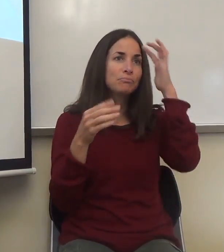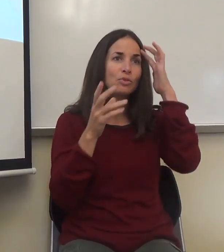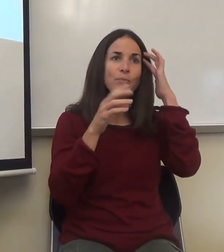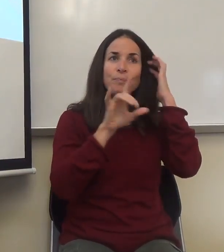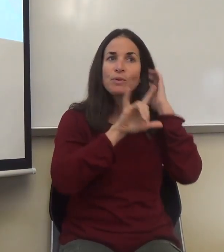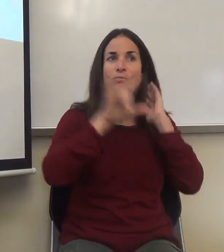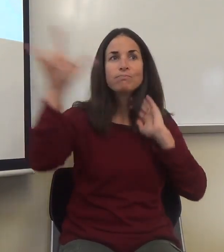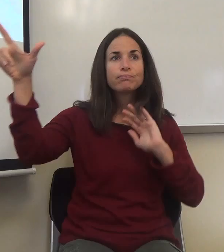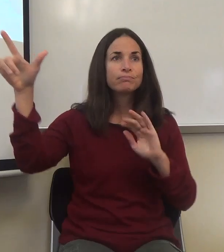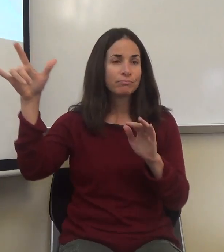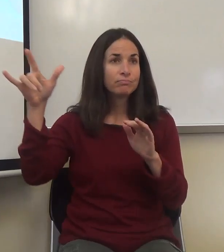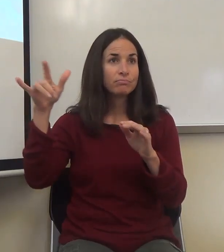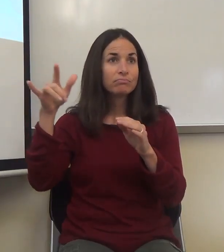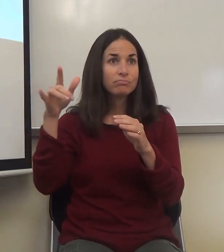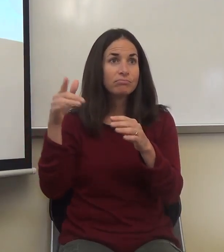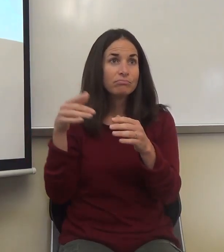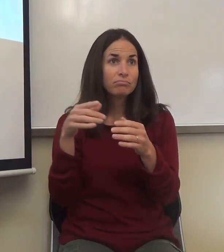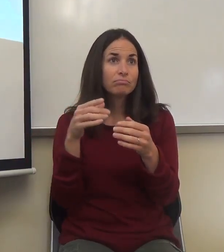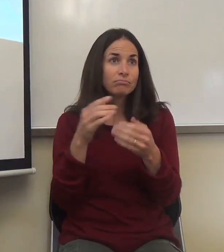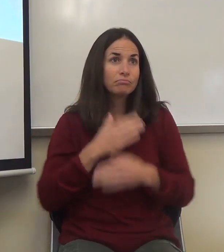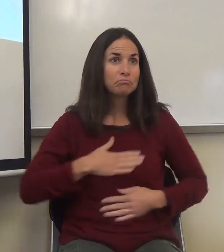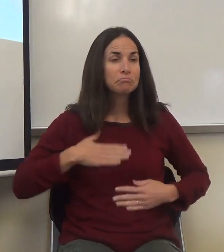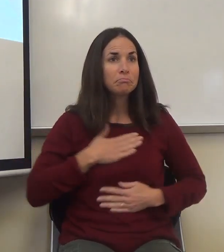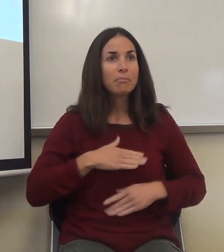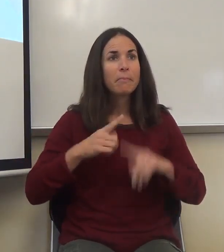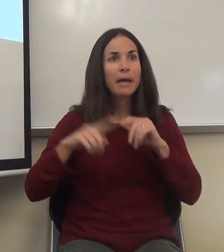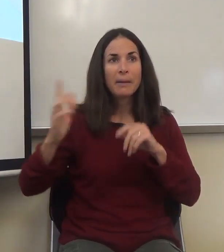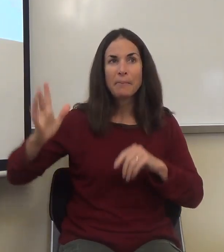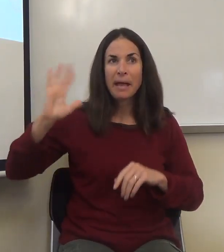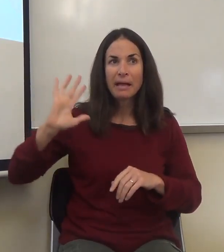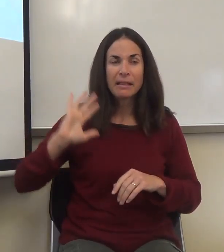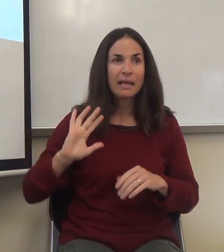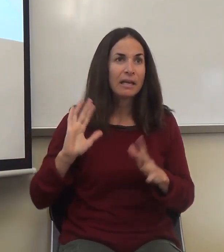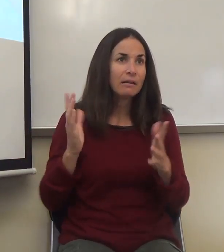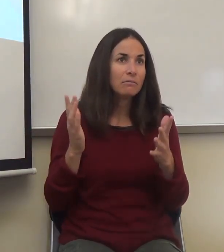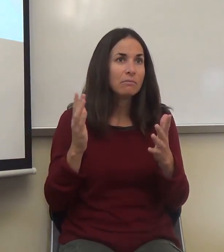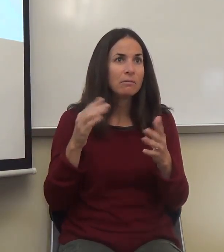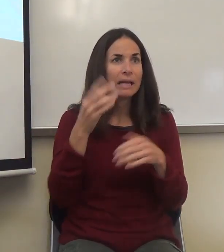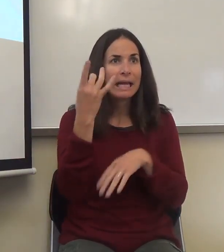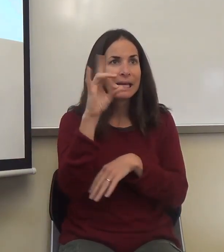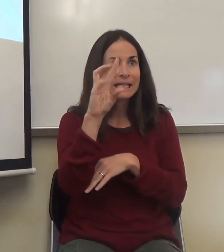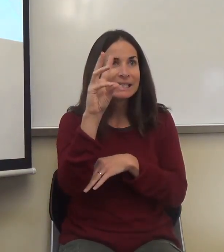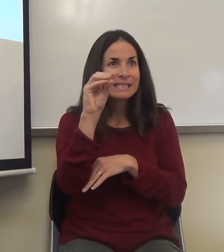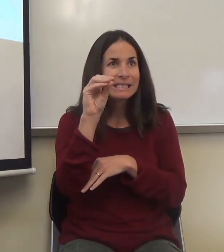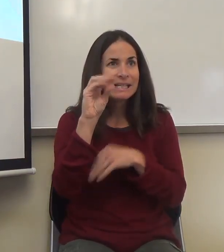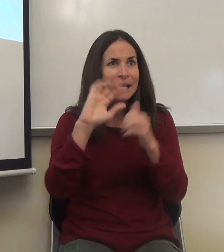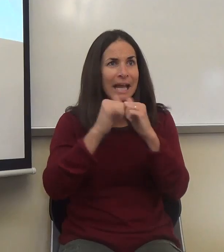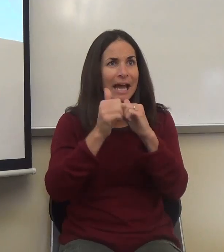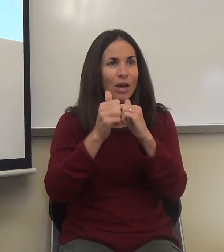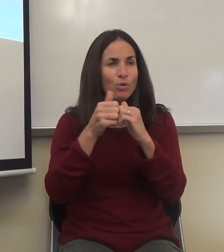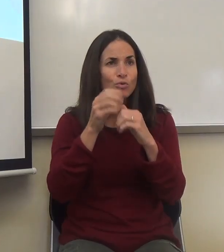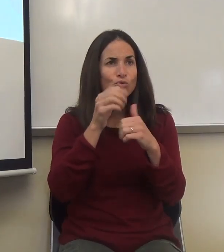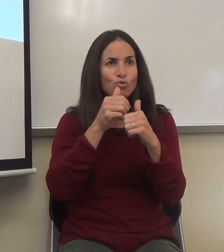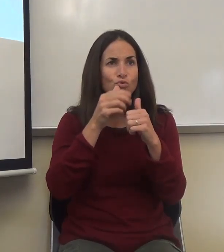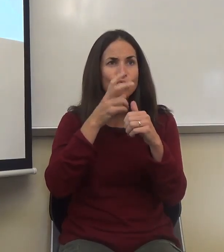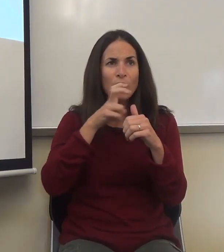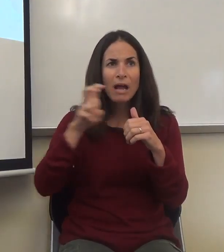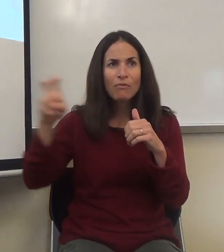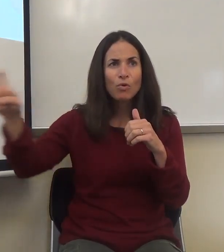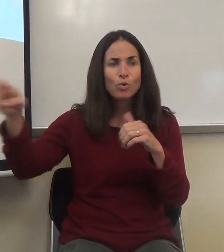women were originally in the anti-slavery movement. They were abolitionists. They were in